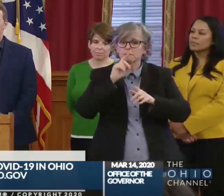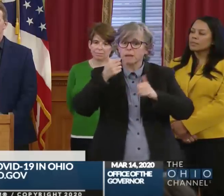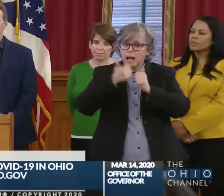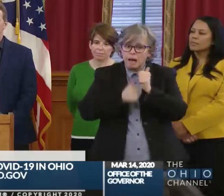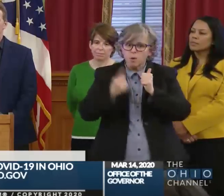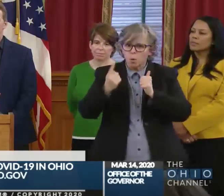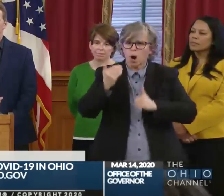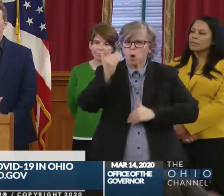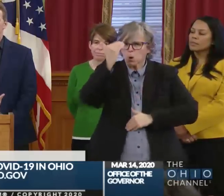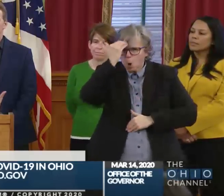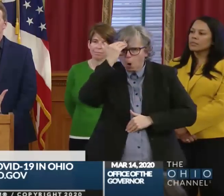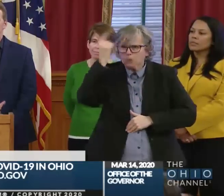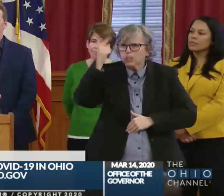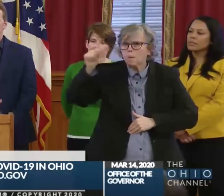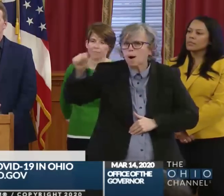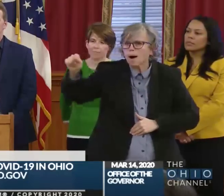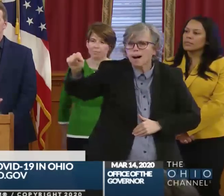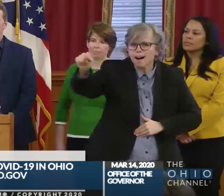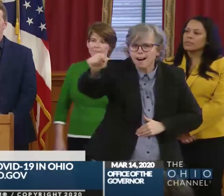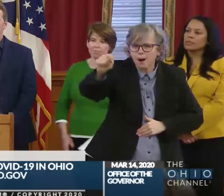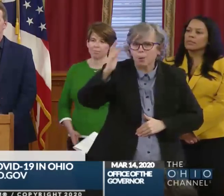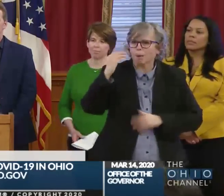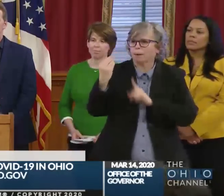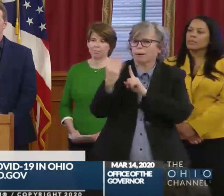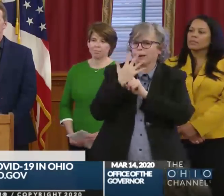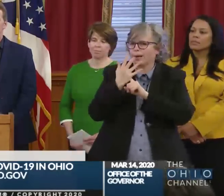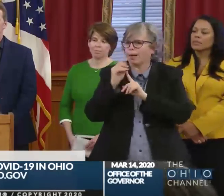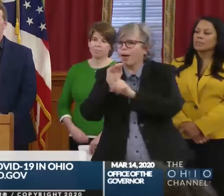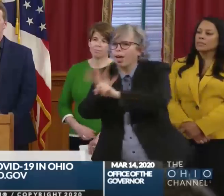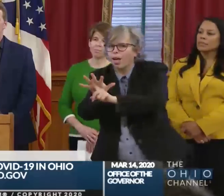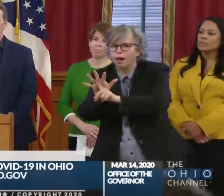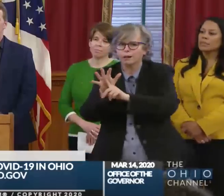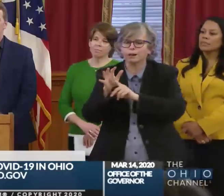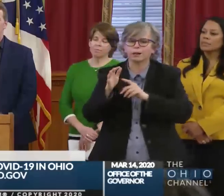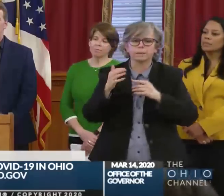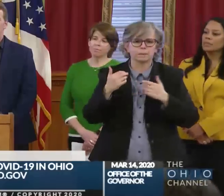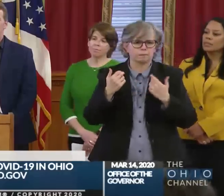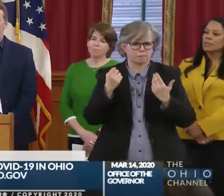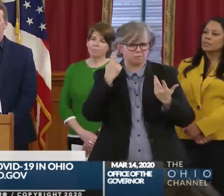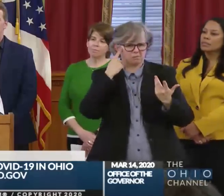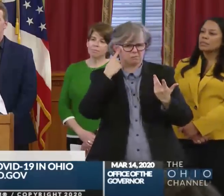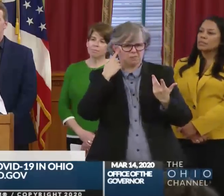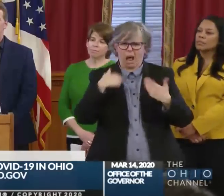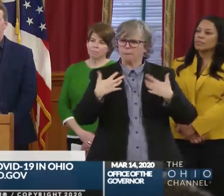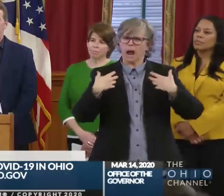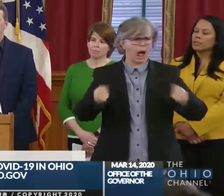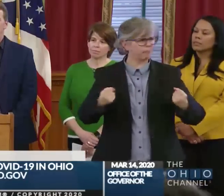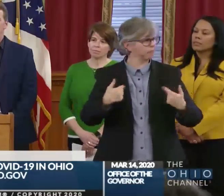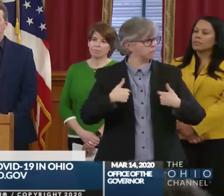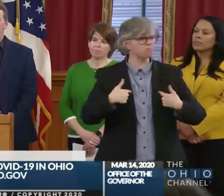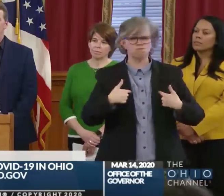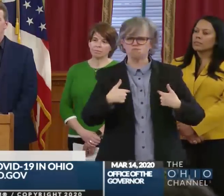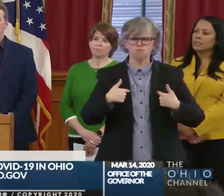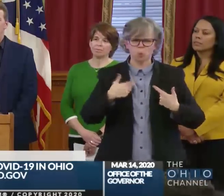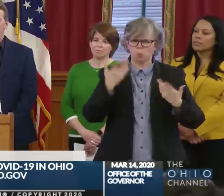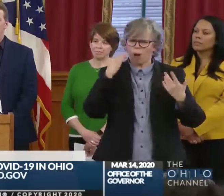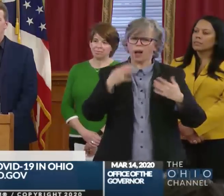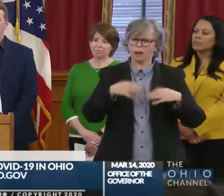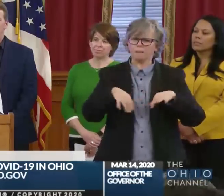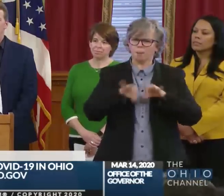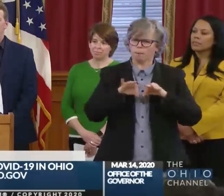healthy, what does it matter what I'm doing? It is about Kevin Bacon's grandmother. It is